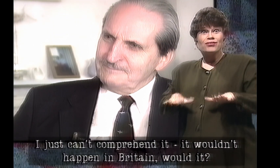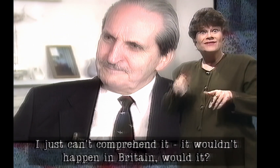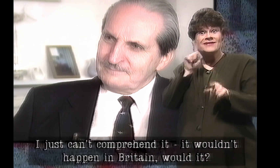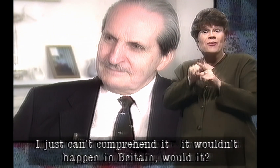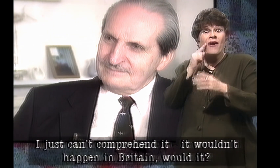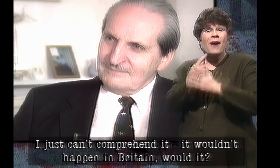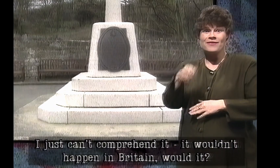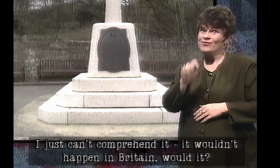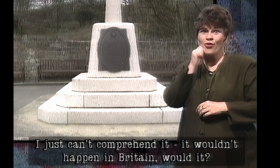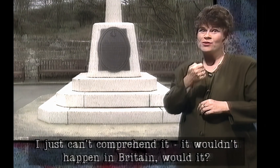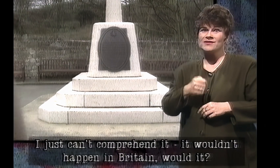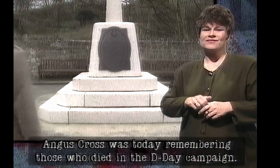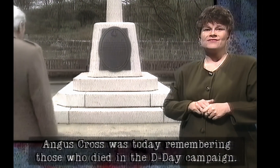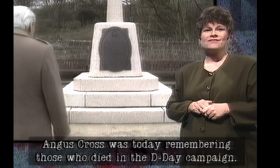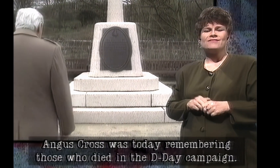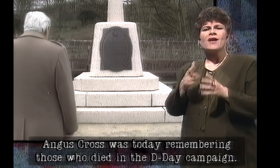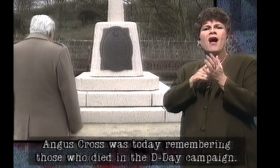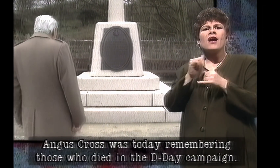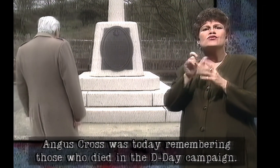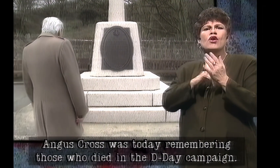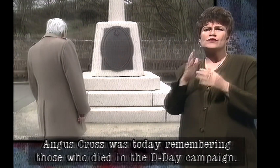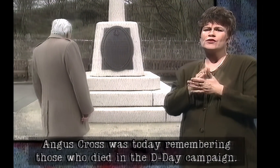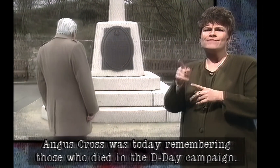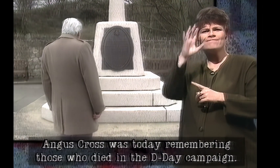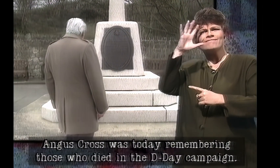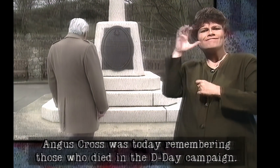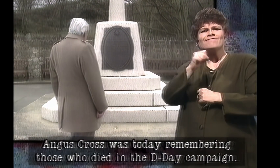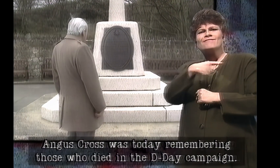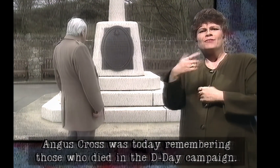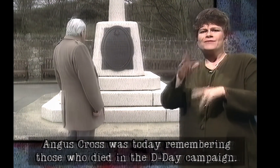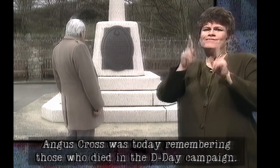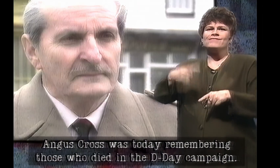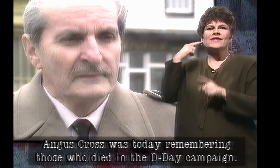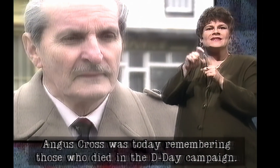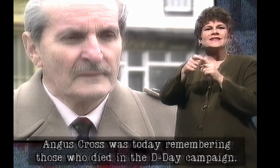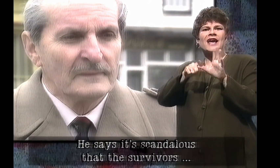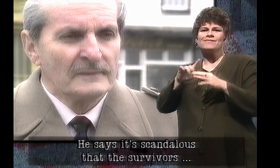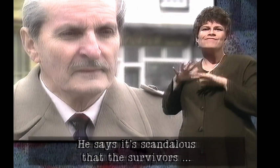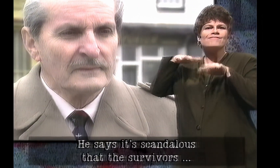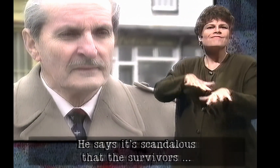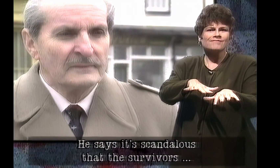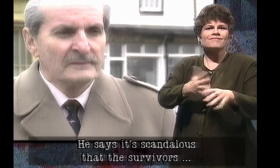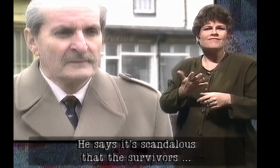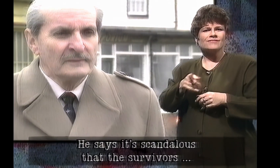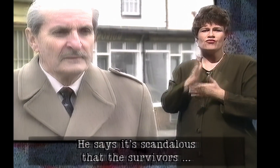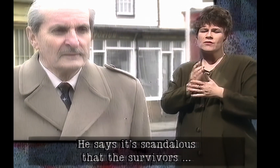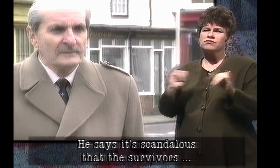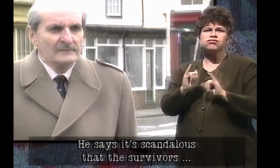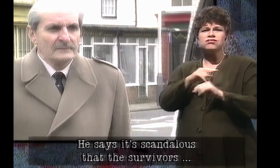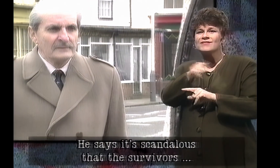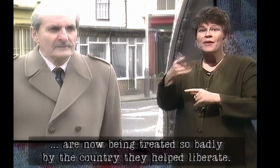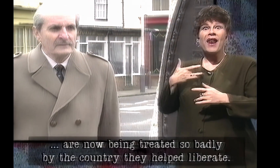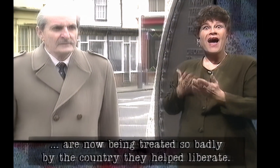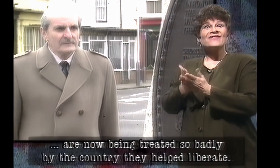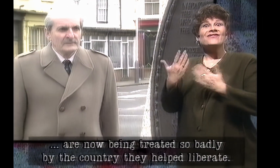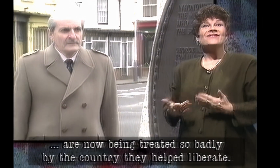would it? Angus Cross was today remembering those who died in the D-Day campaign. He says it's scandalous that the